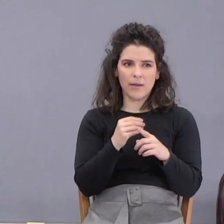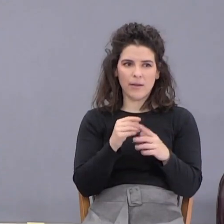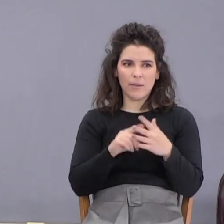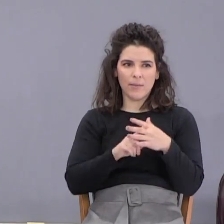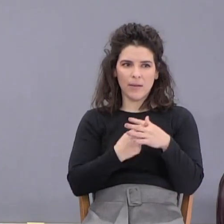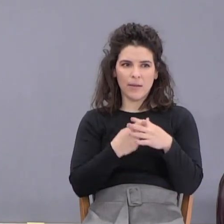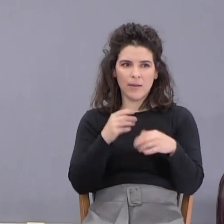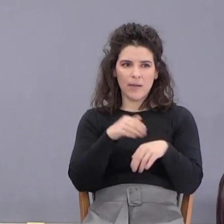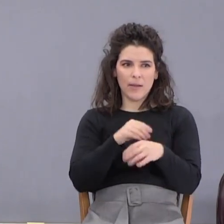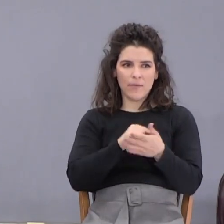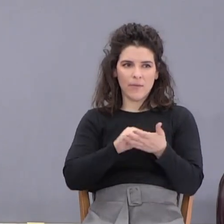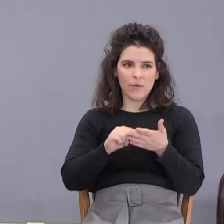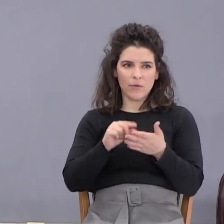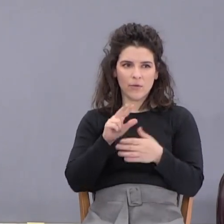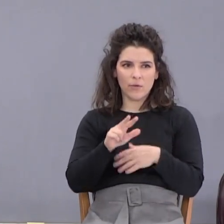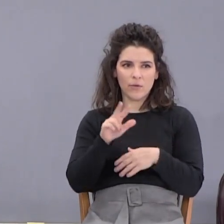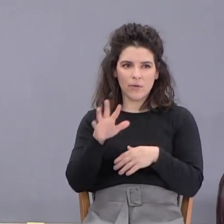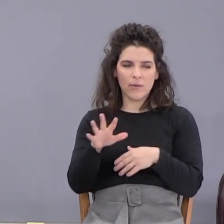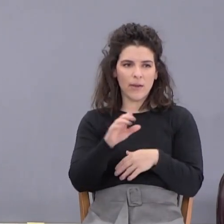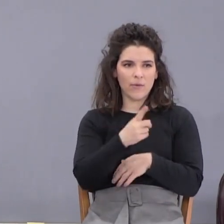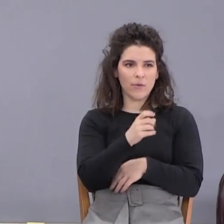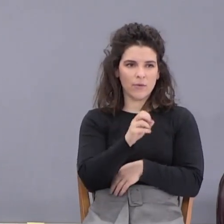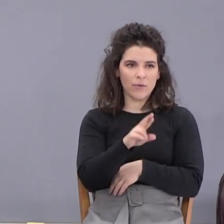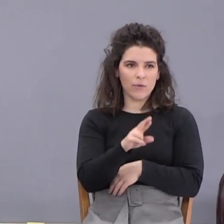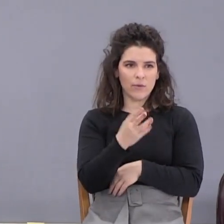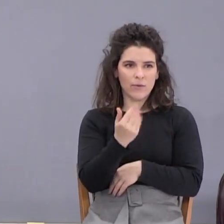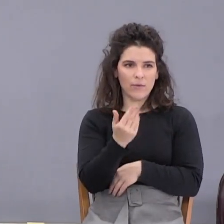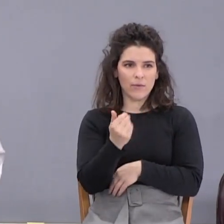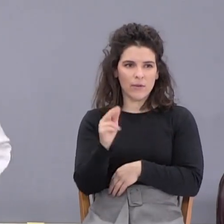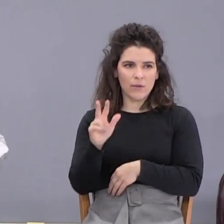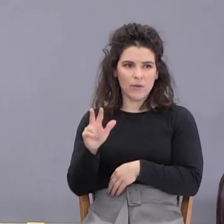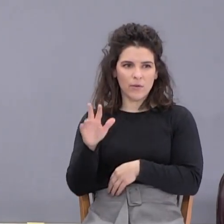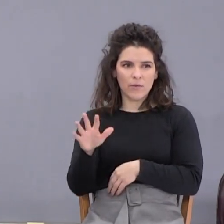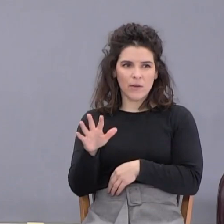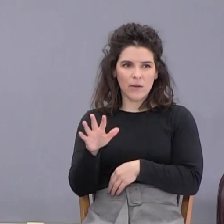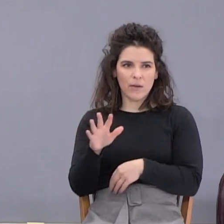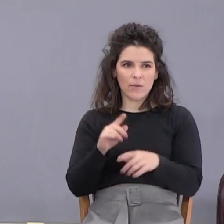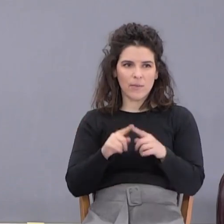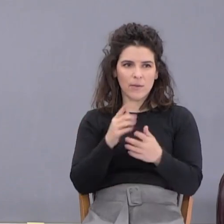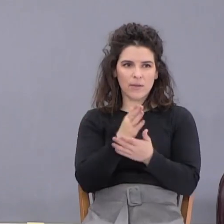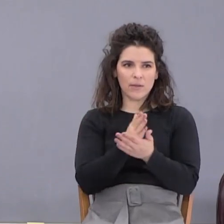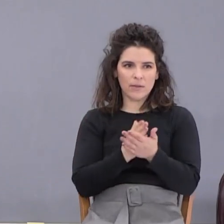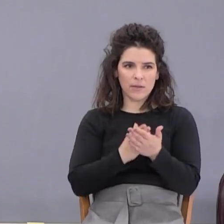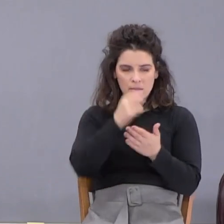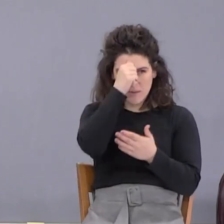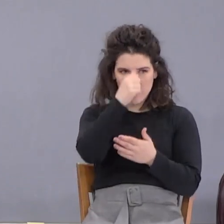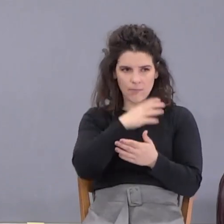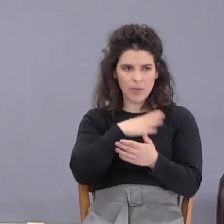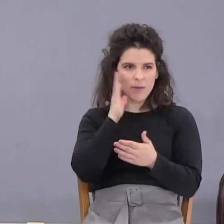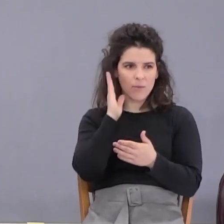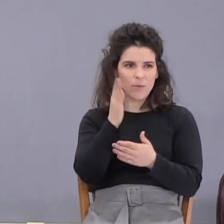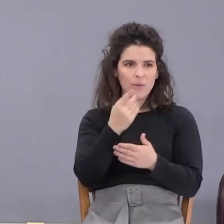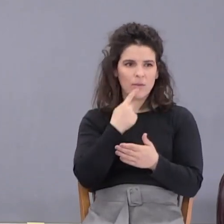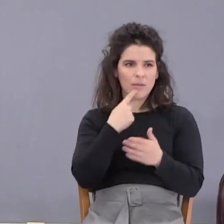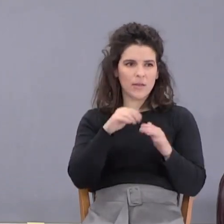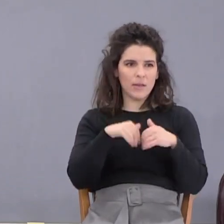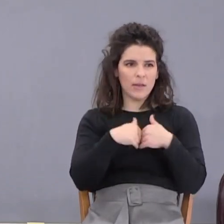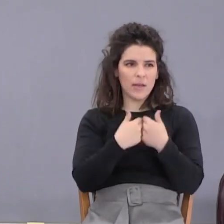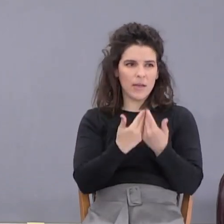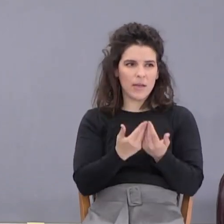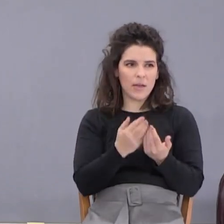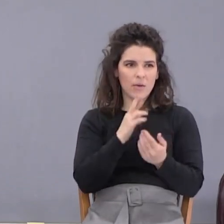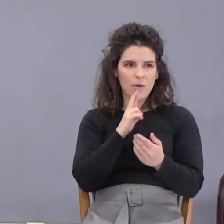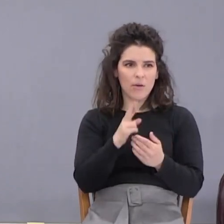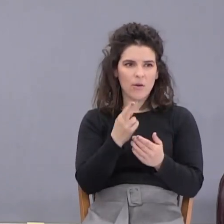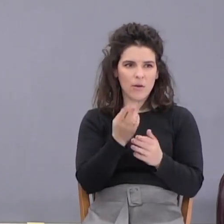here at verse 35, 1 Corinthians chapter 15, verse 35. But some man will say, how are the